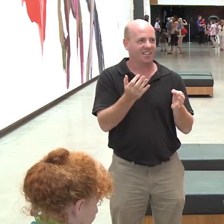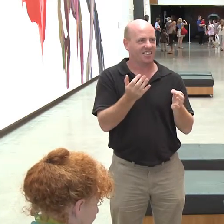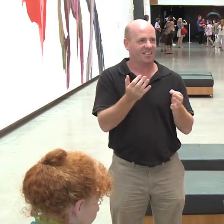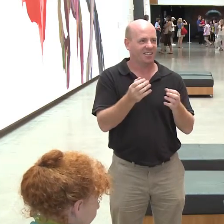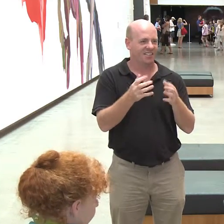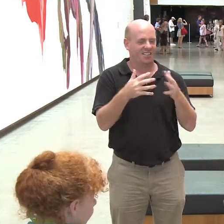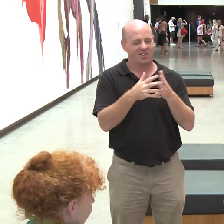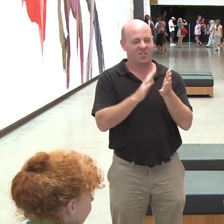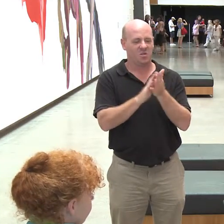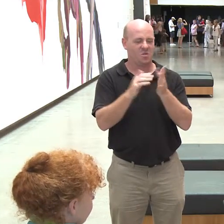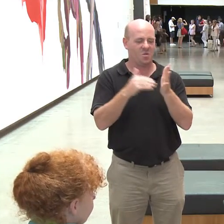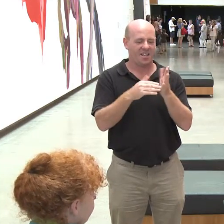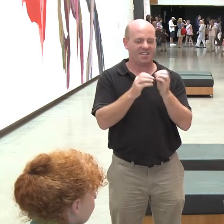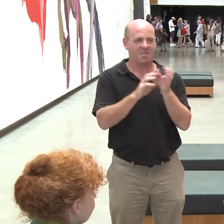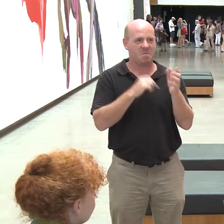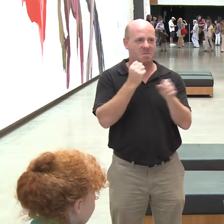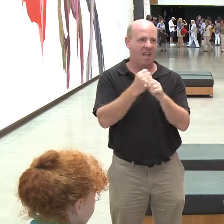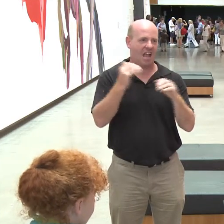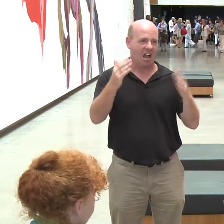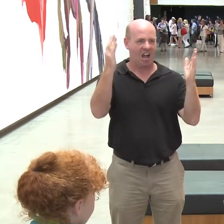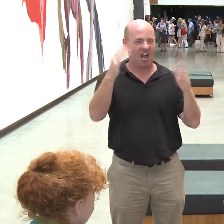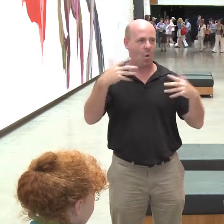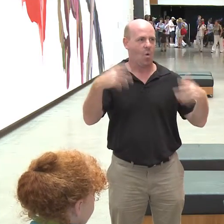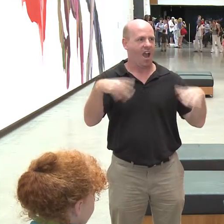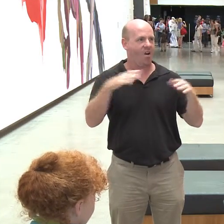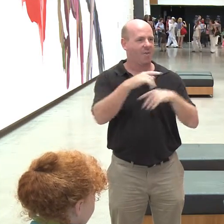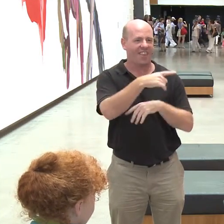whiz bang about it. It's very simple and